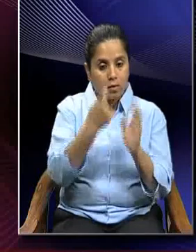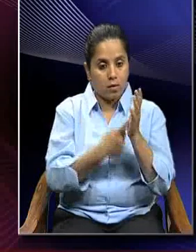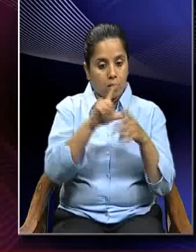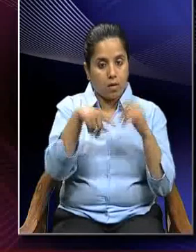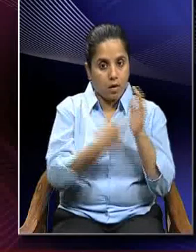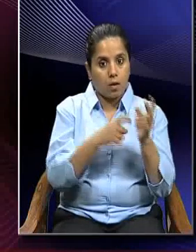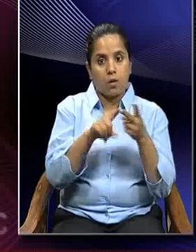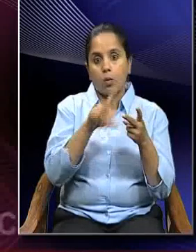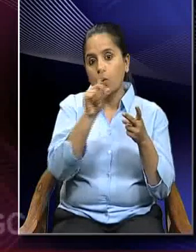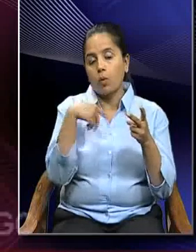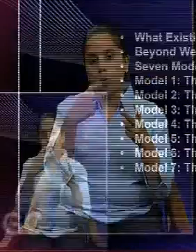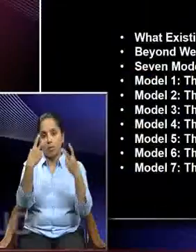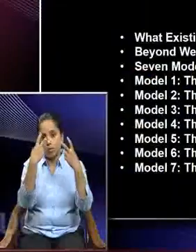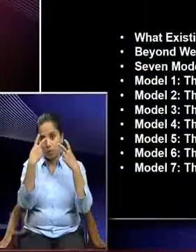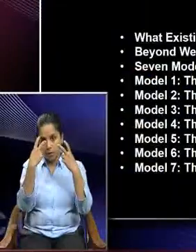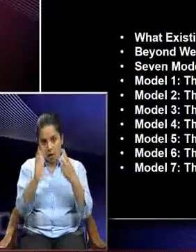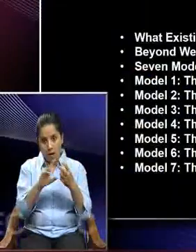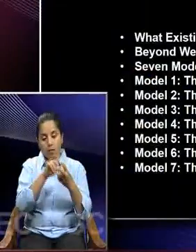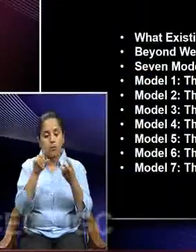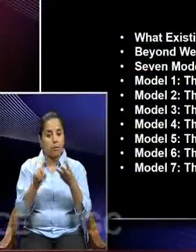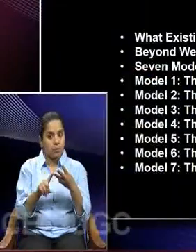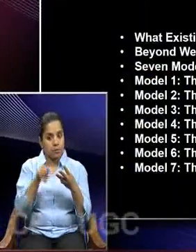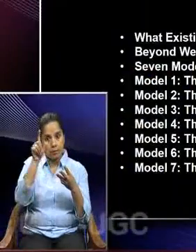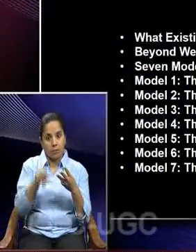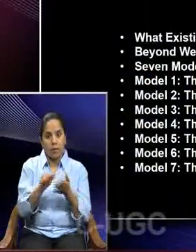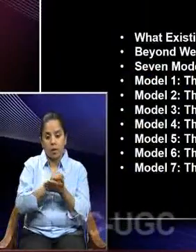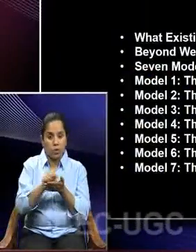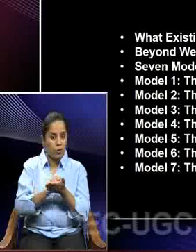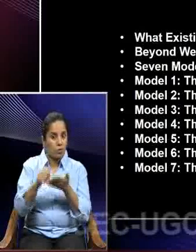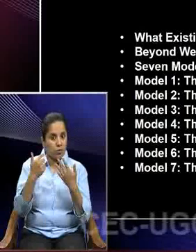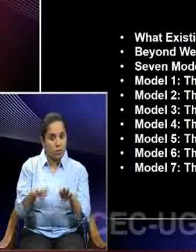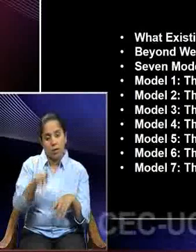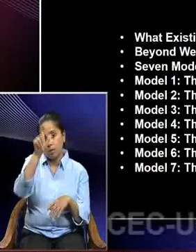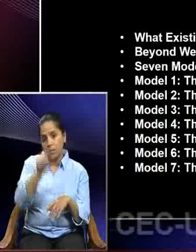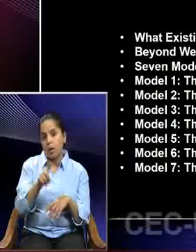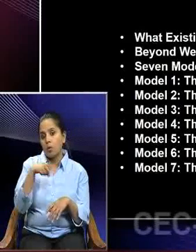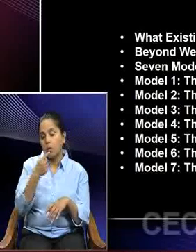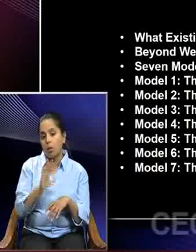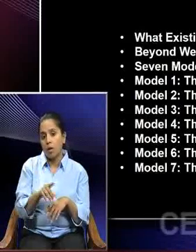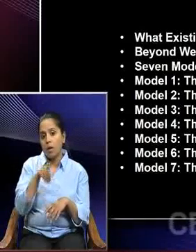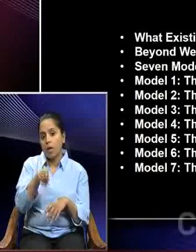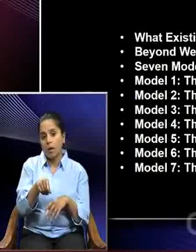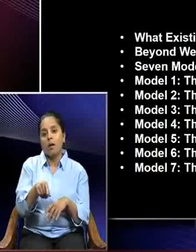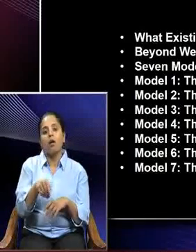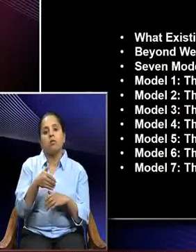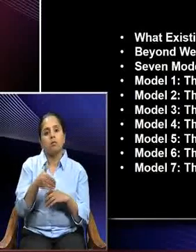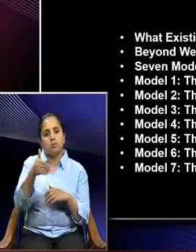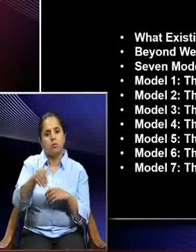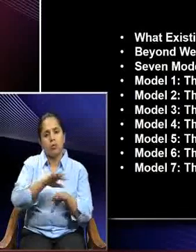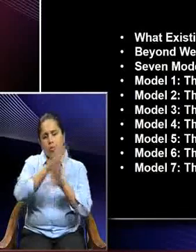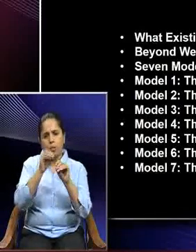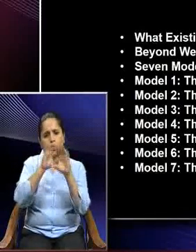look after us, and third one is there as a destroyer, as a person who is going to reset the